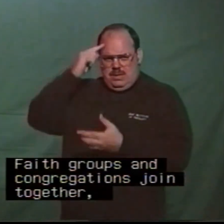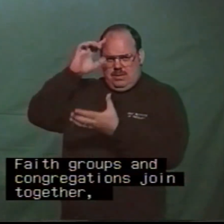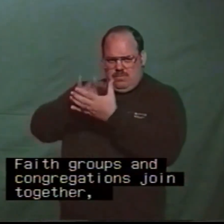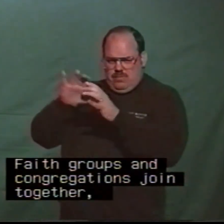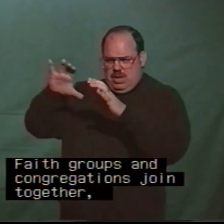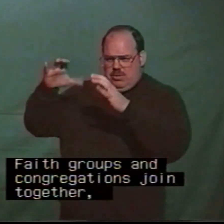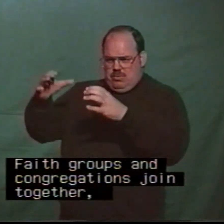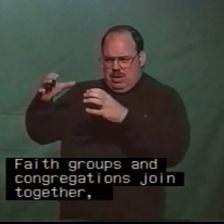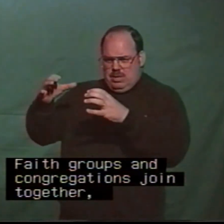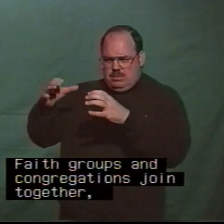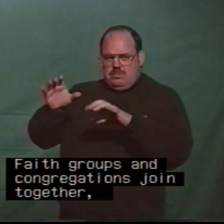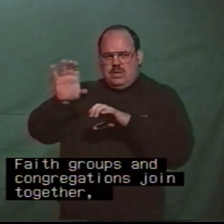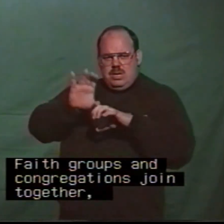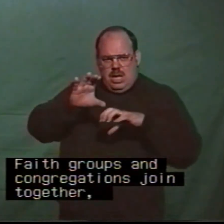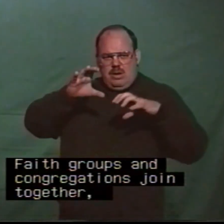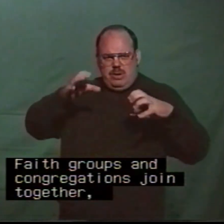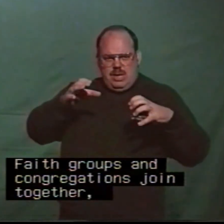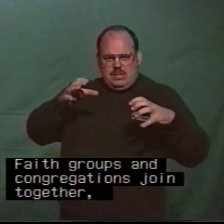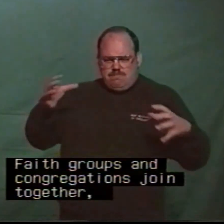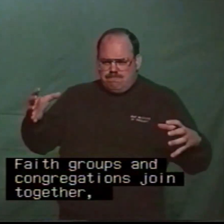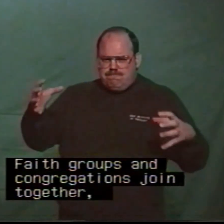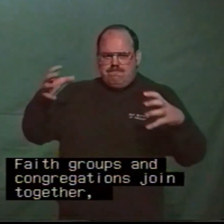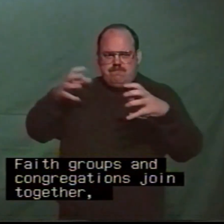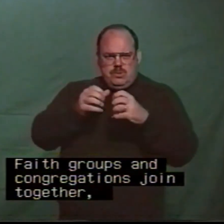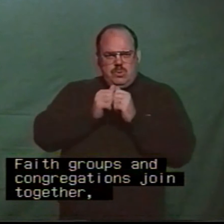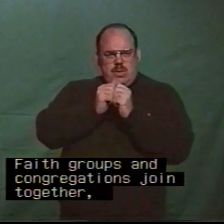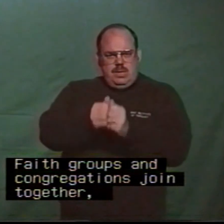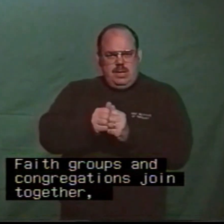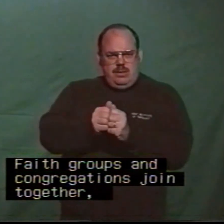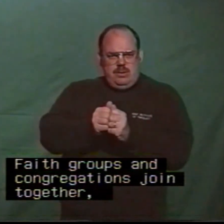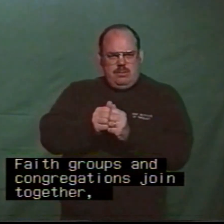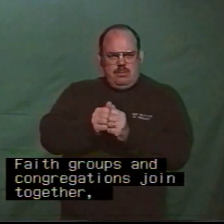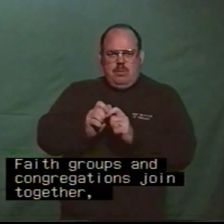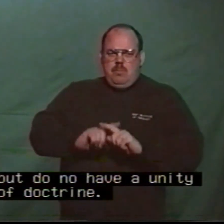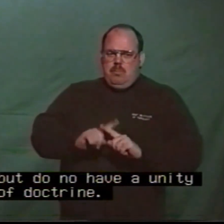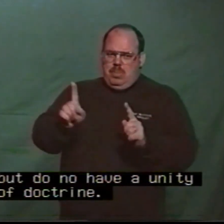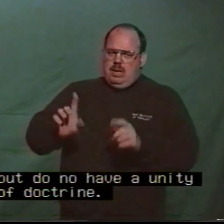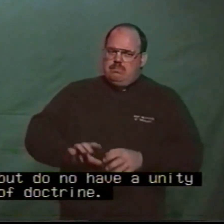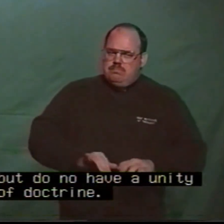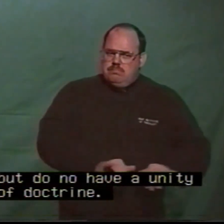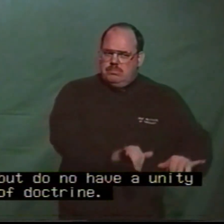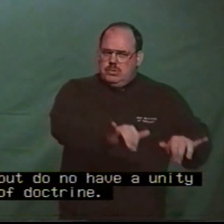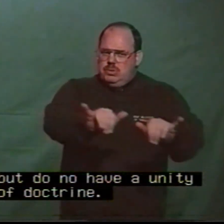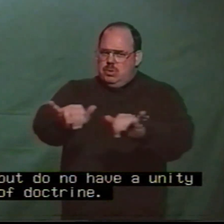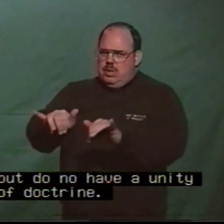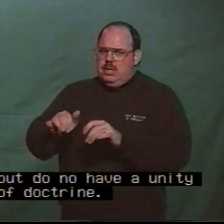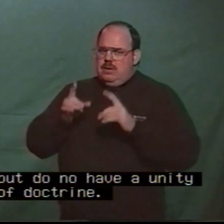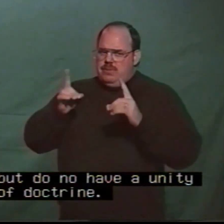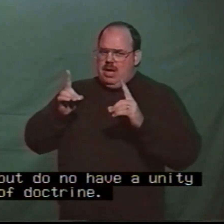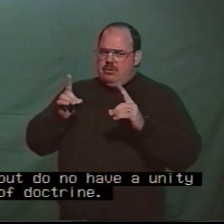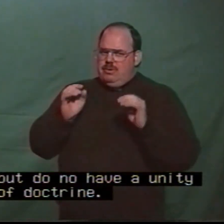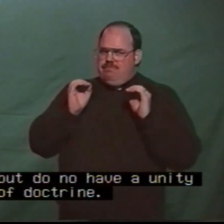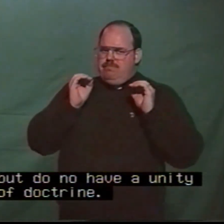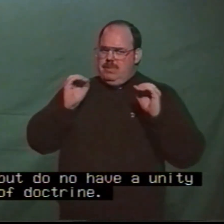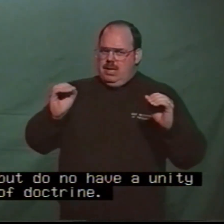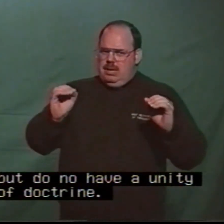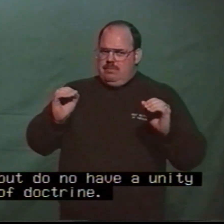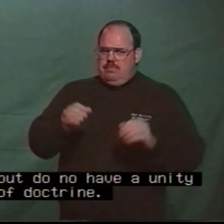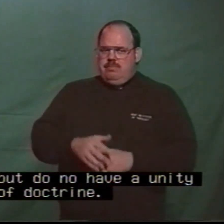faith groups and congregations join together but do not have a unity of doctrine